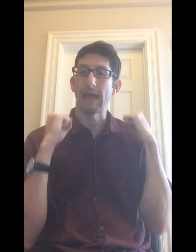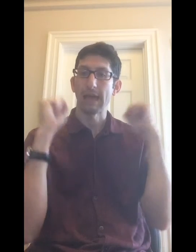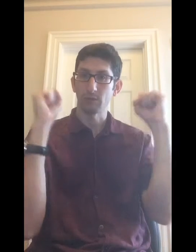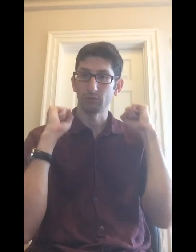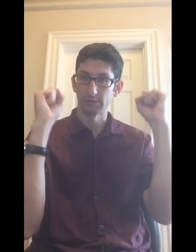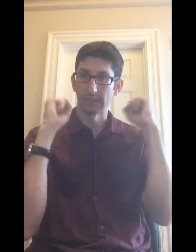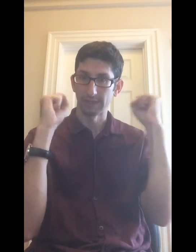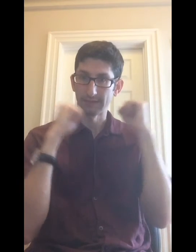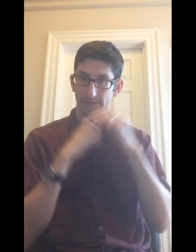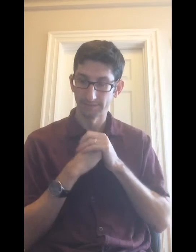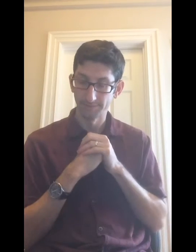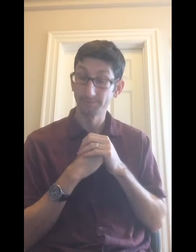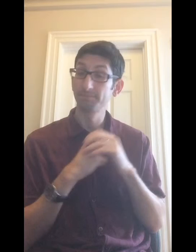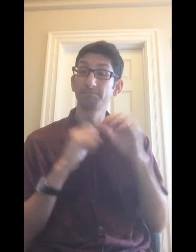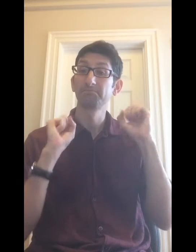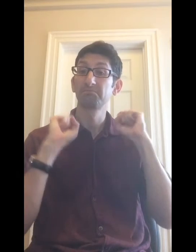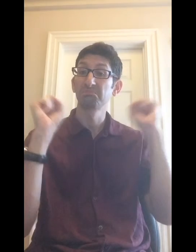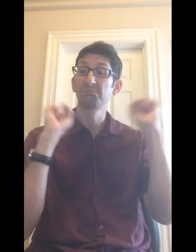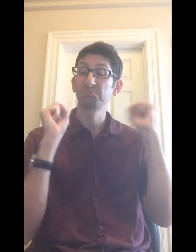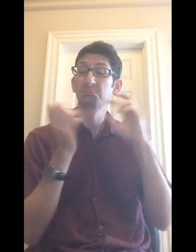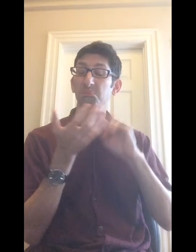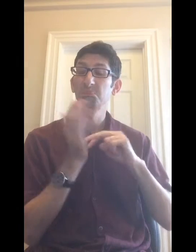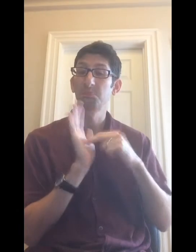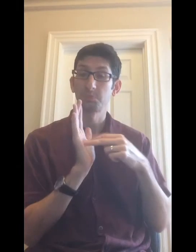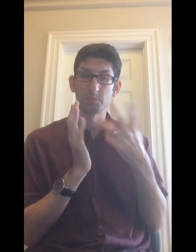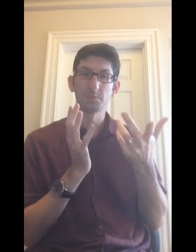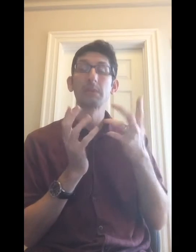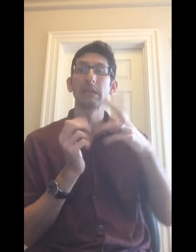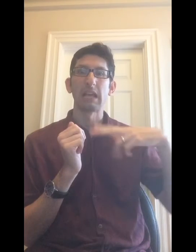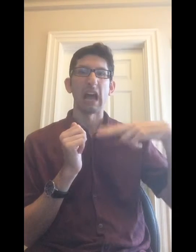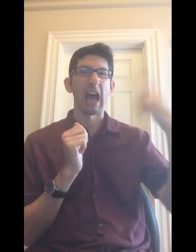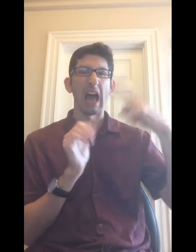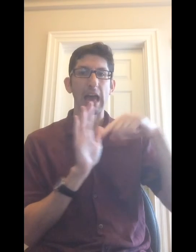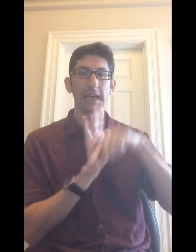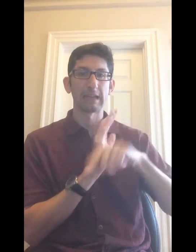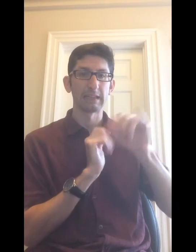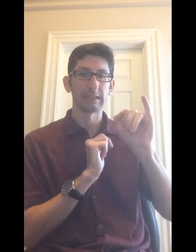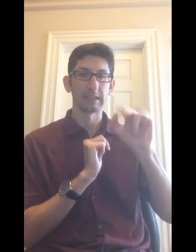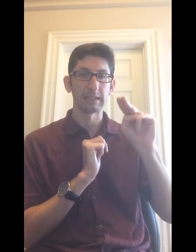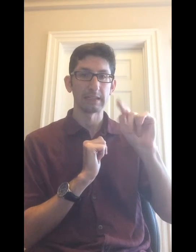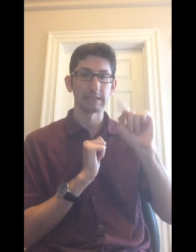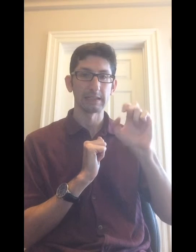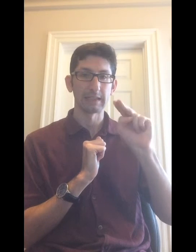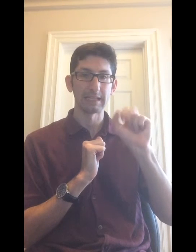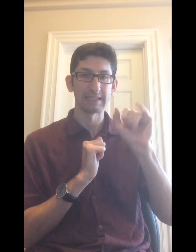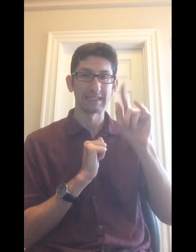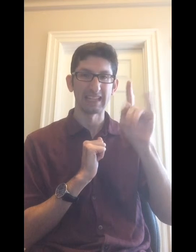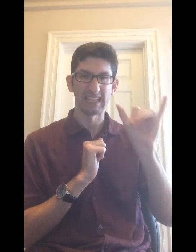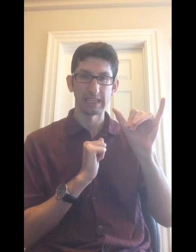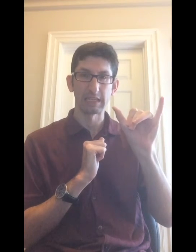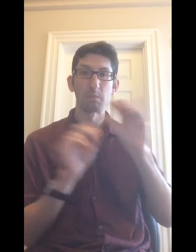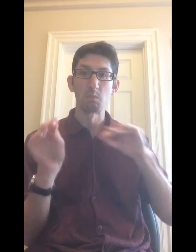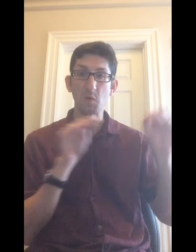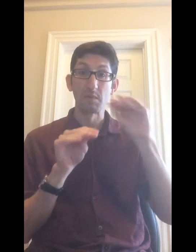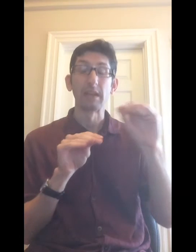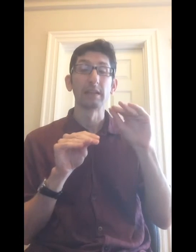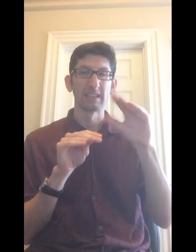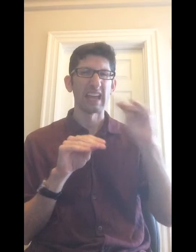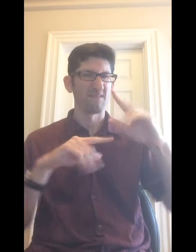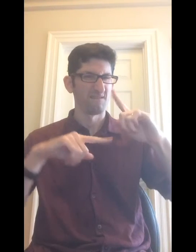That involves varied, functional, high-intensity movement. exercise. Exercise